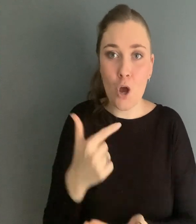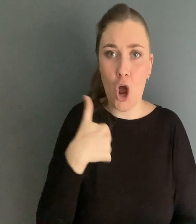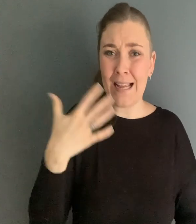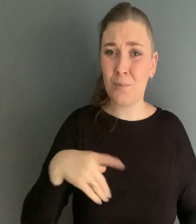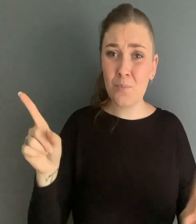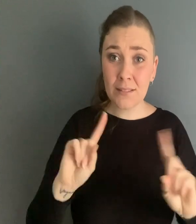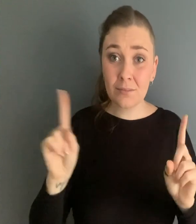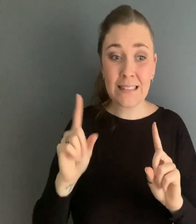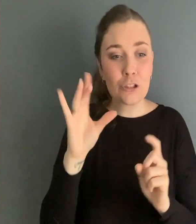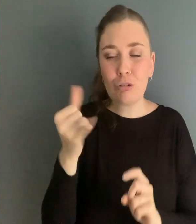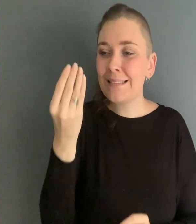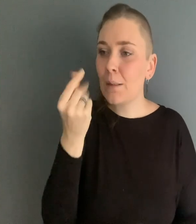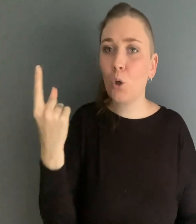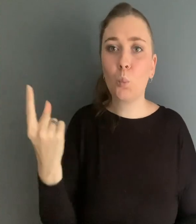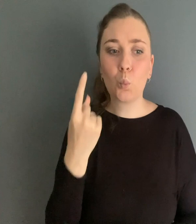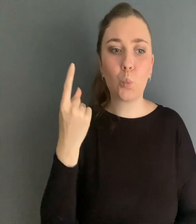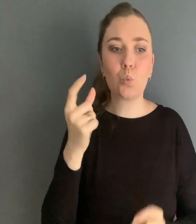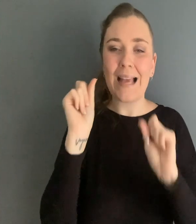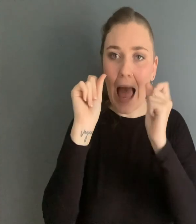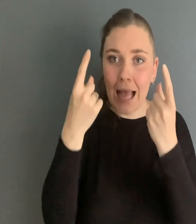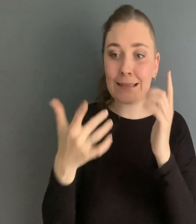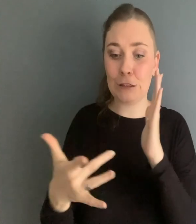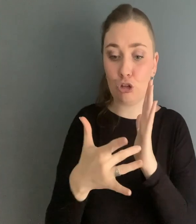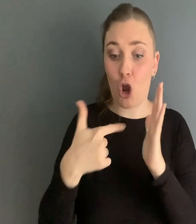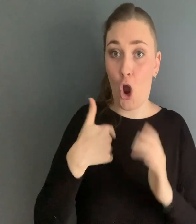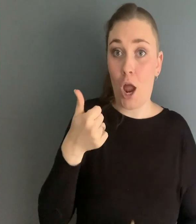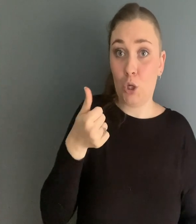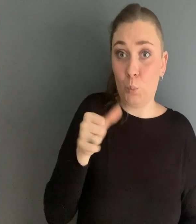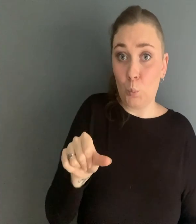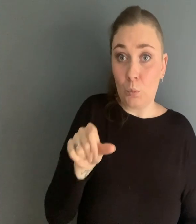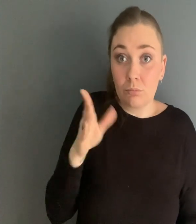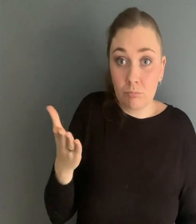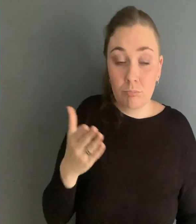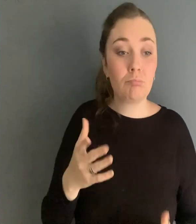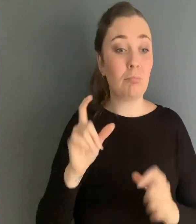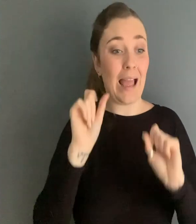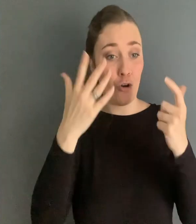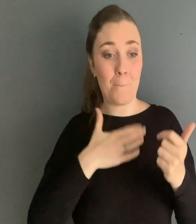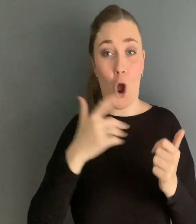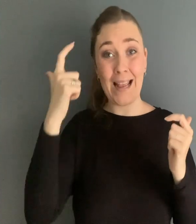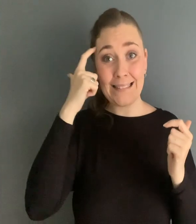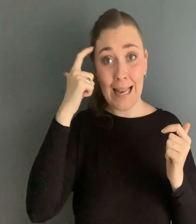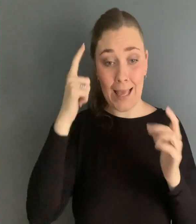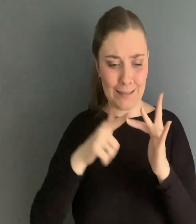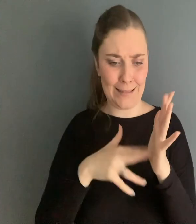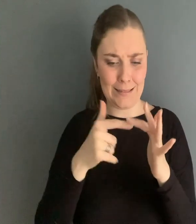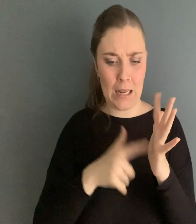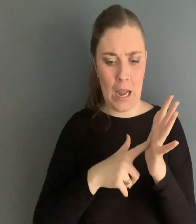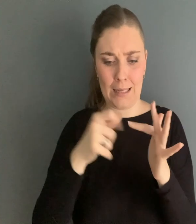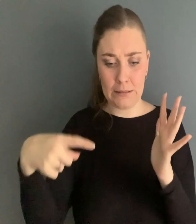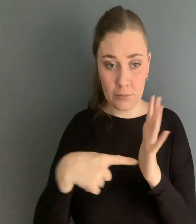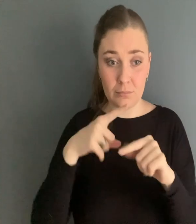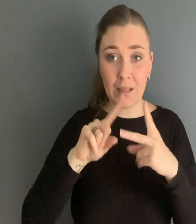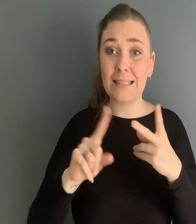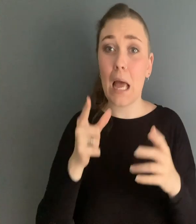needed was just someone who understood the technology aids, understood my intellect and